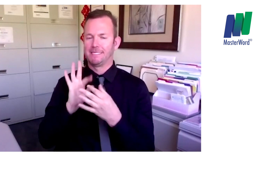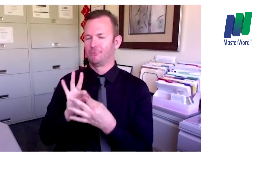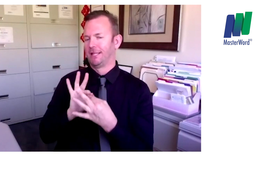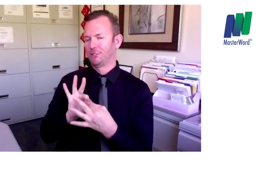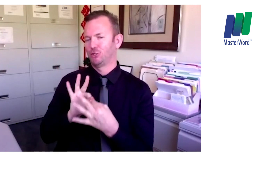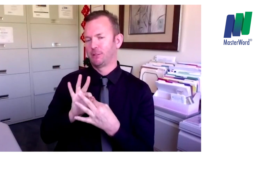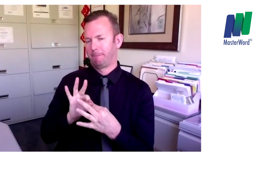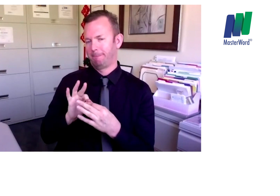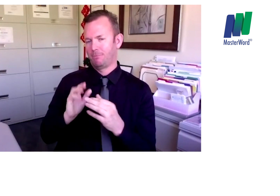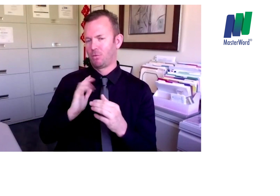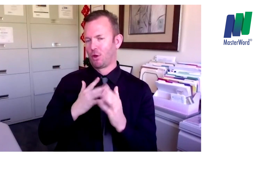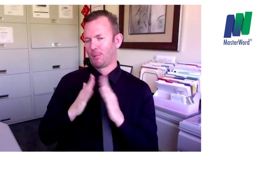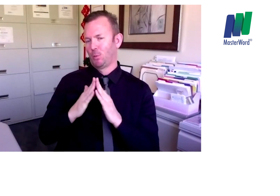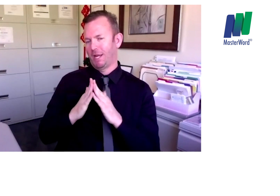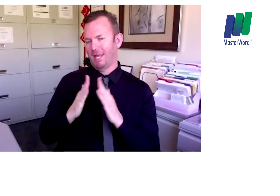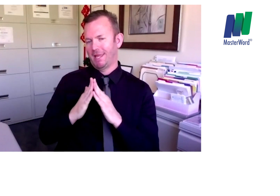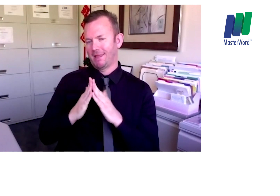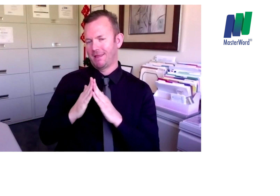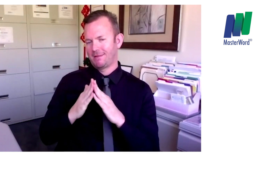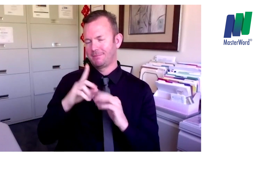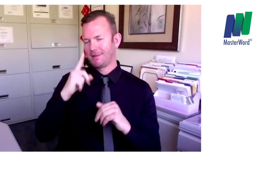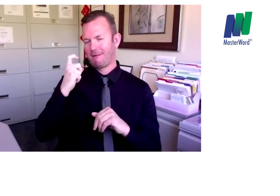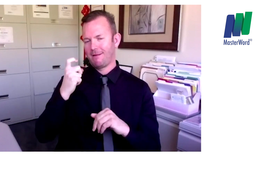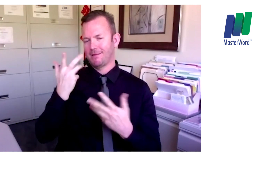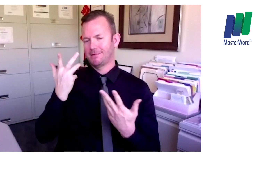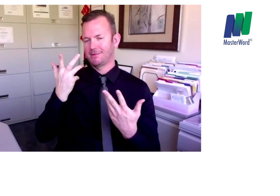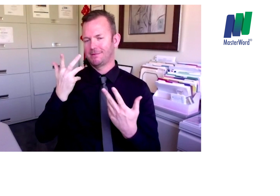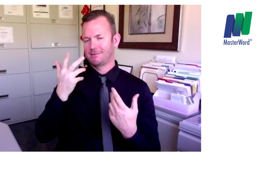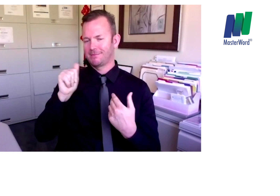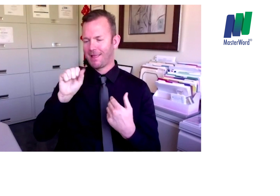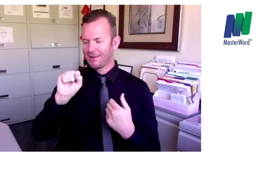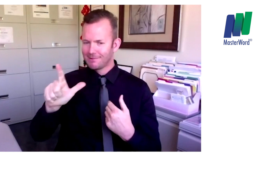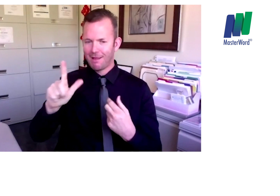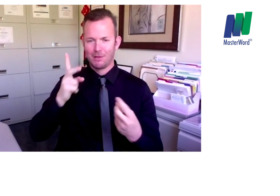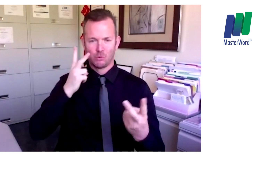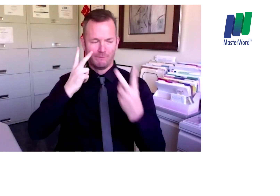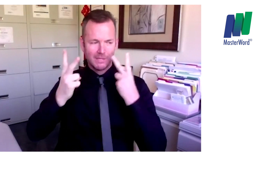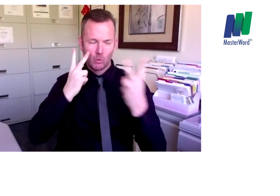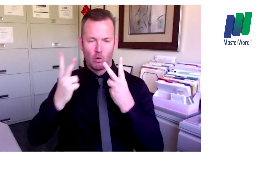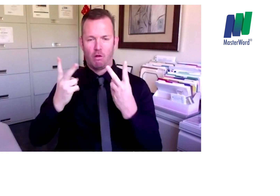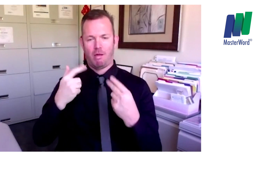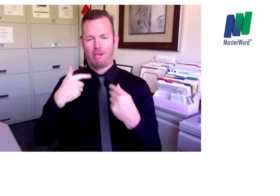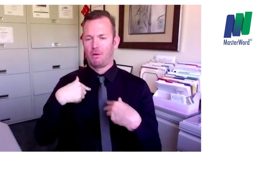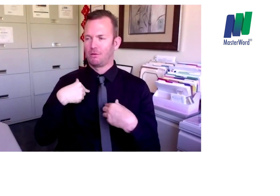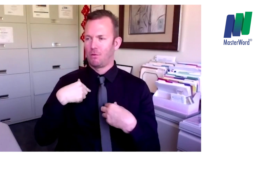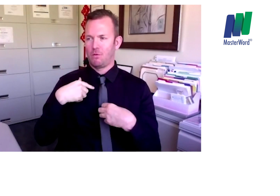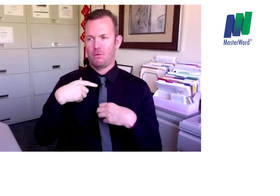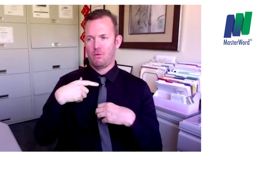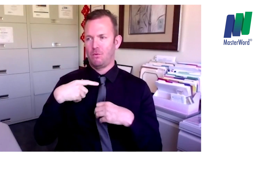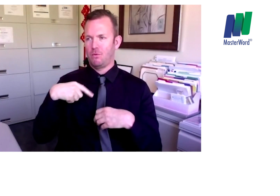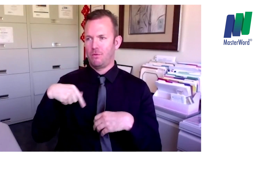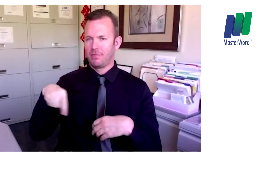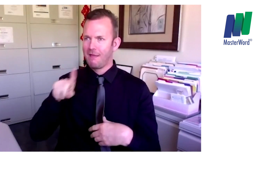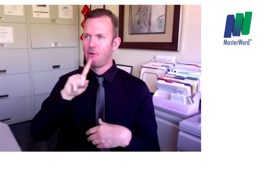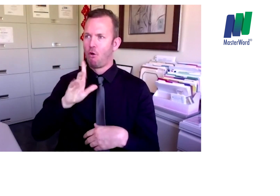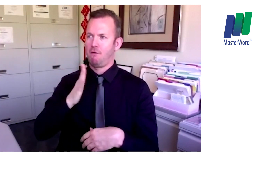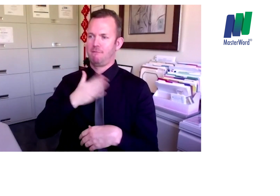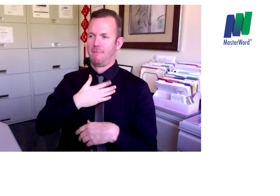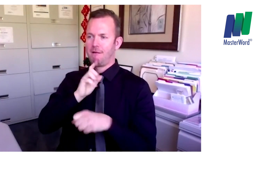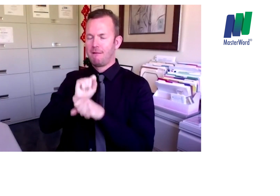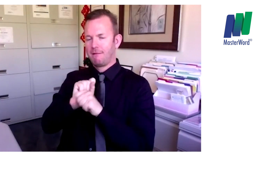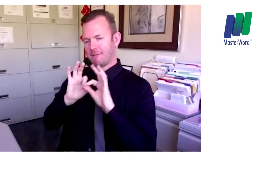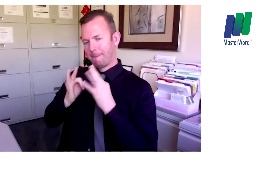because the community values intimate relationship. Just because American Sign Language is a